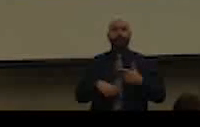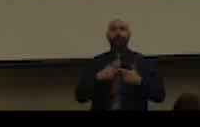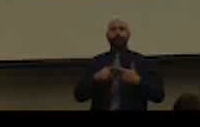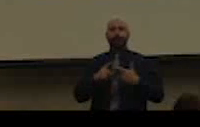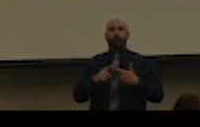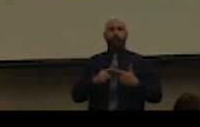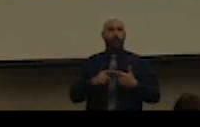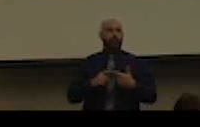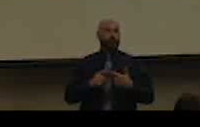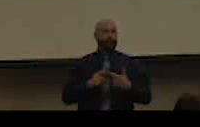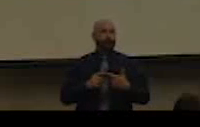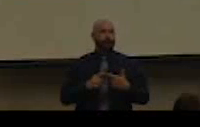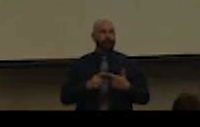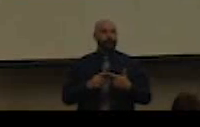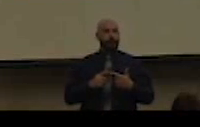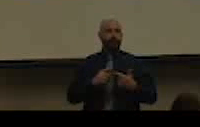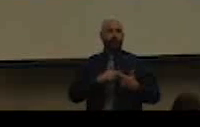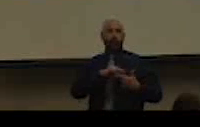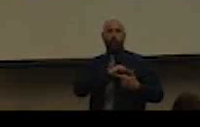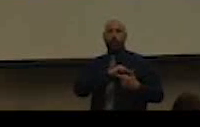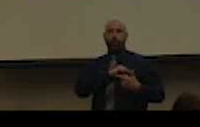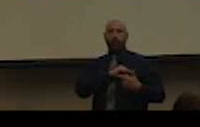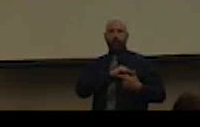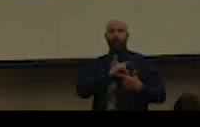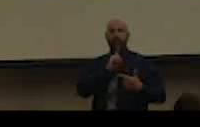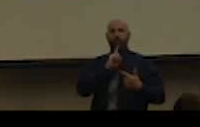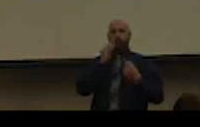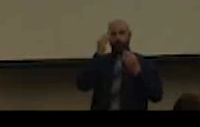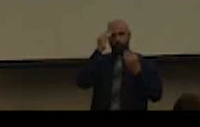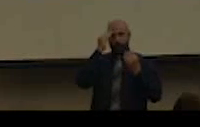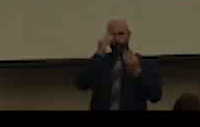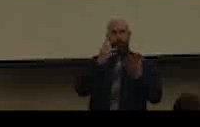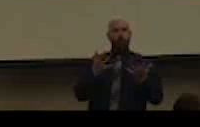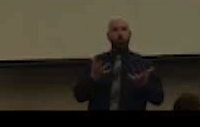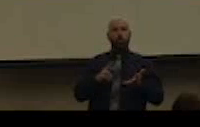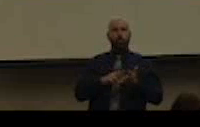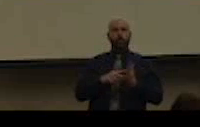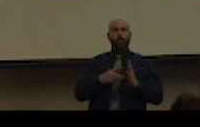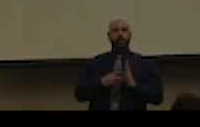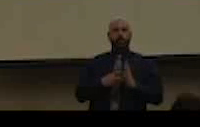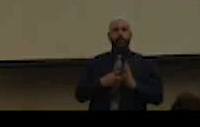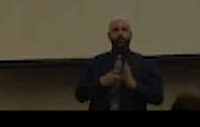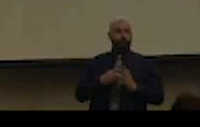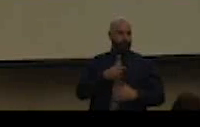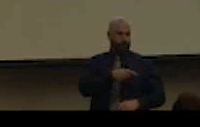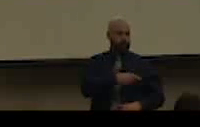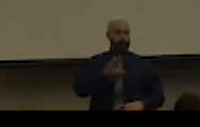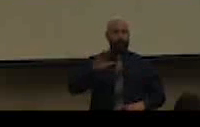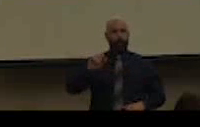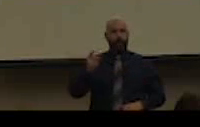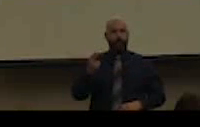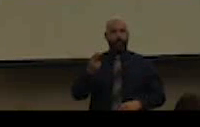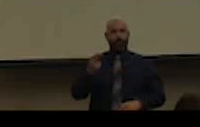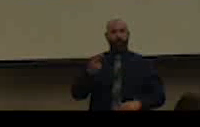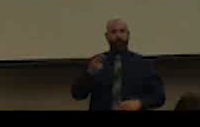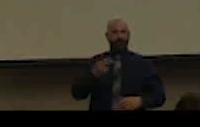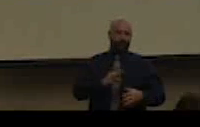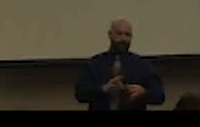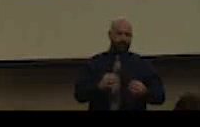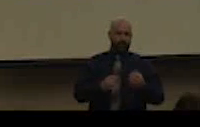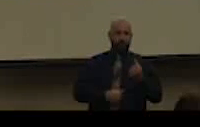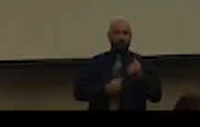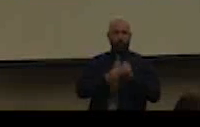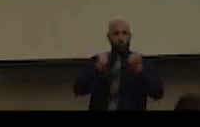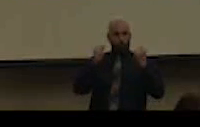was quality, really thinking about what does it mean, per Beth's point, to support all families in